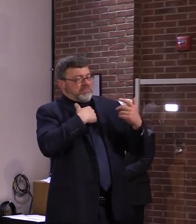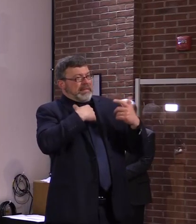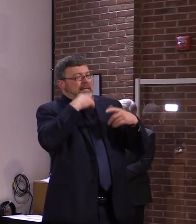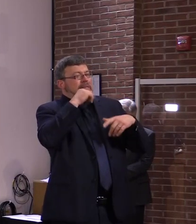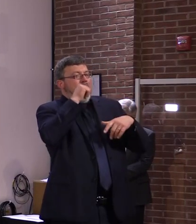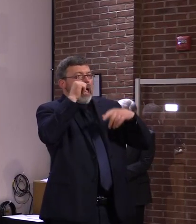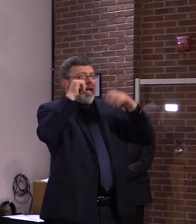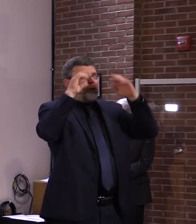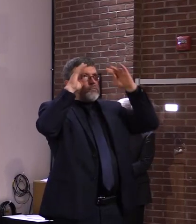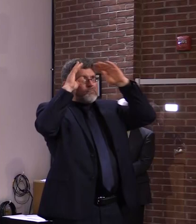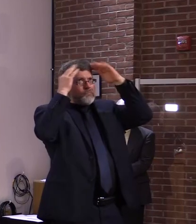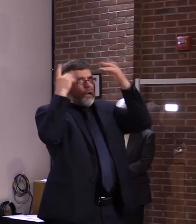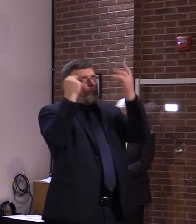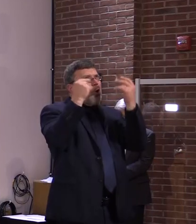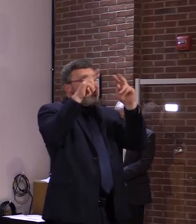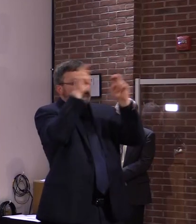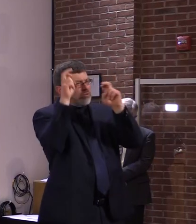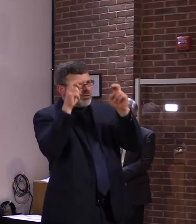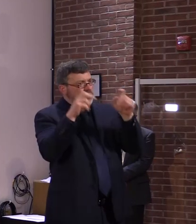Okay, great. Thank you very much.